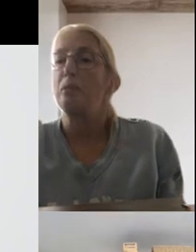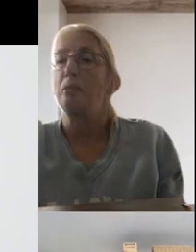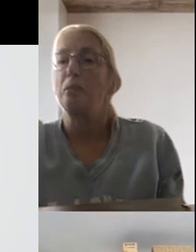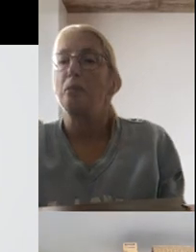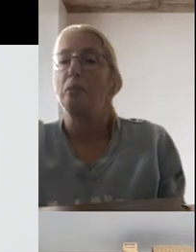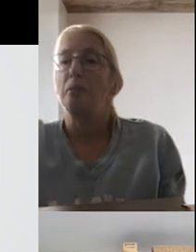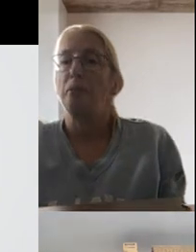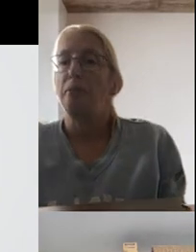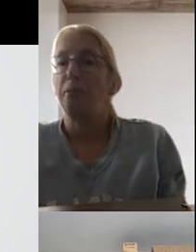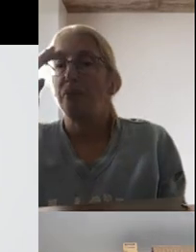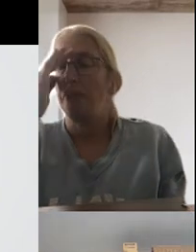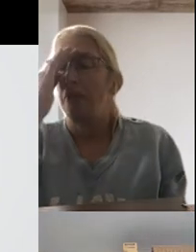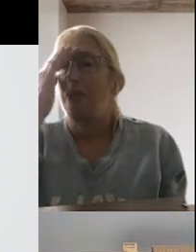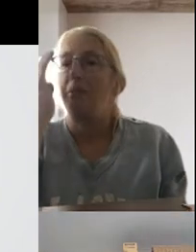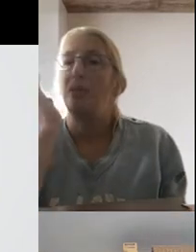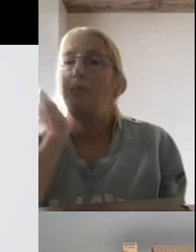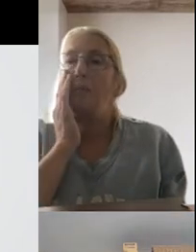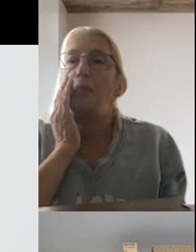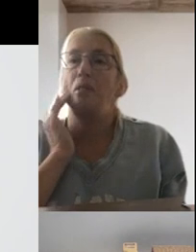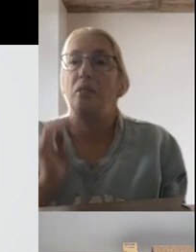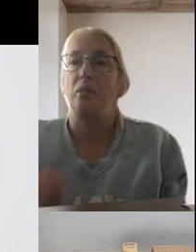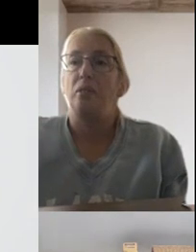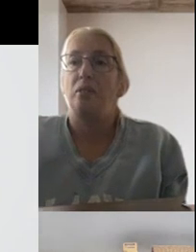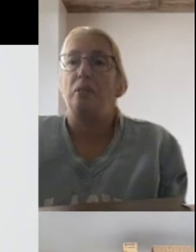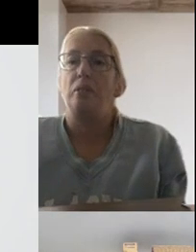ability to conduct everyday life.